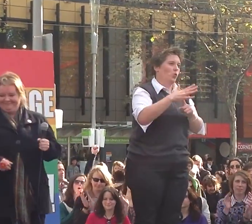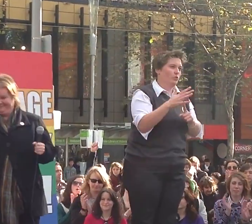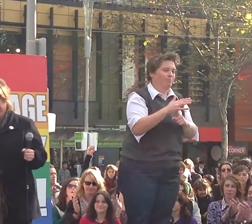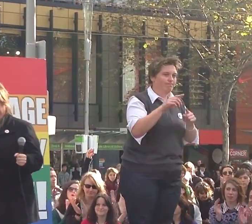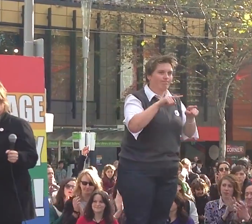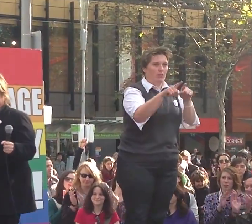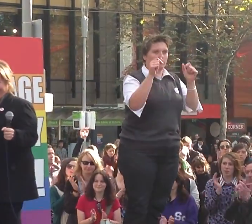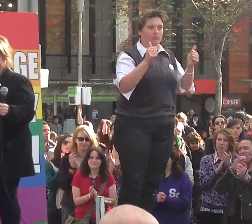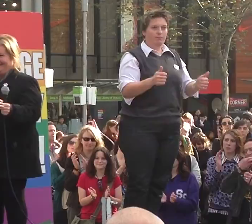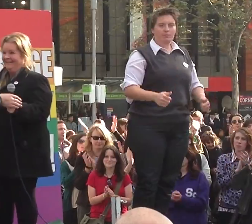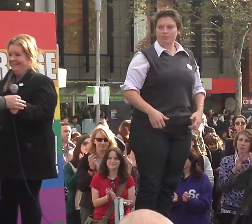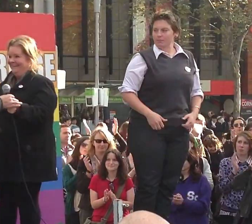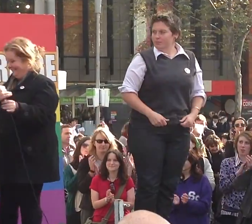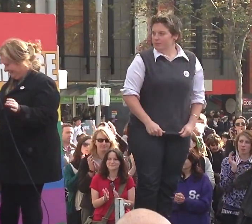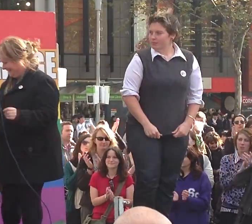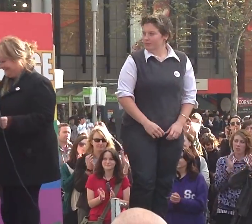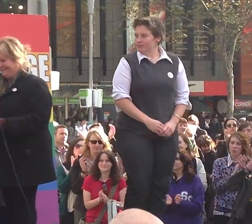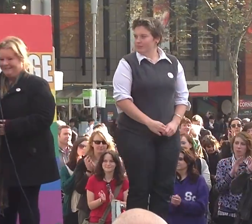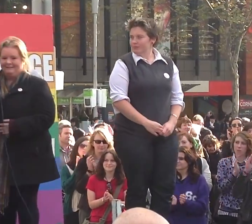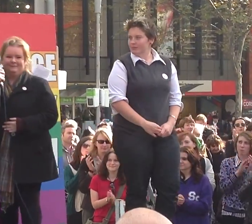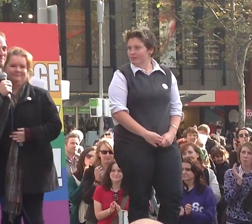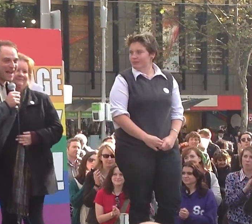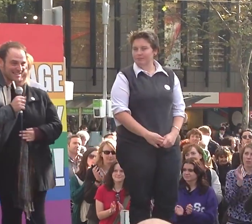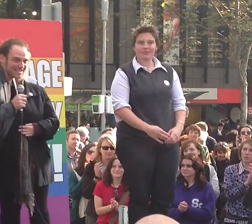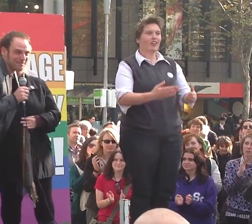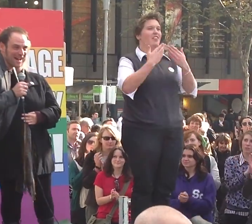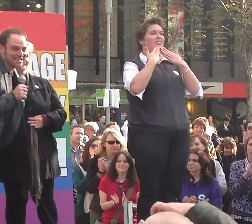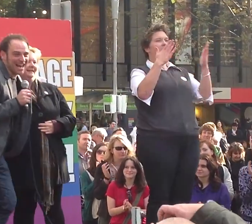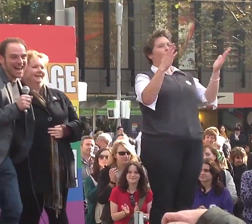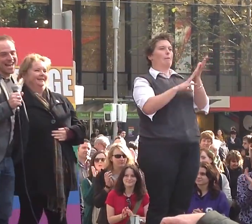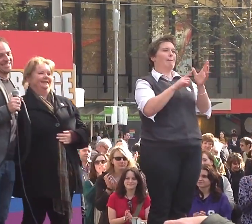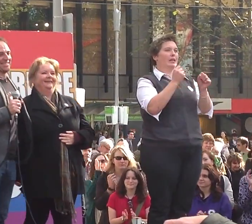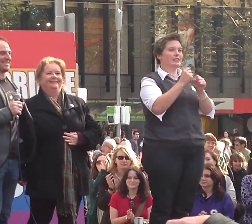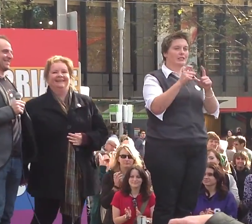you. The lovely Magda Szubanski.